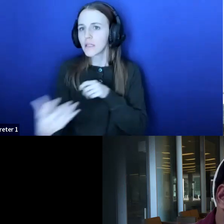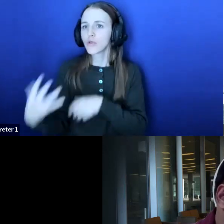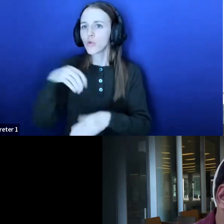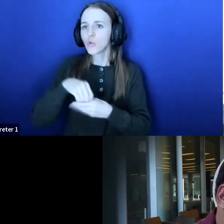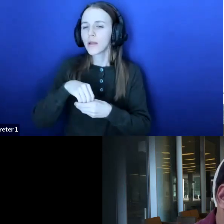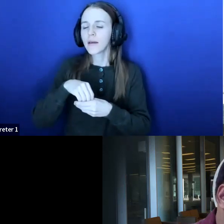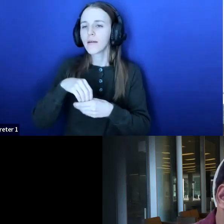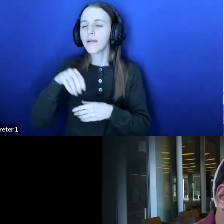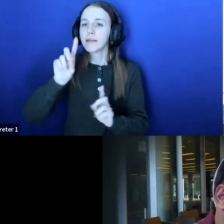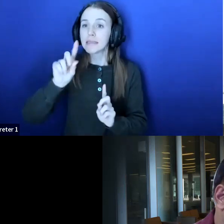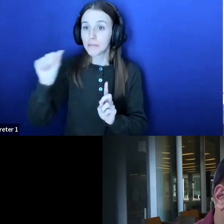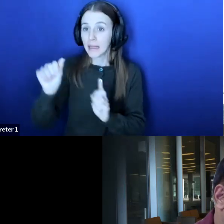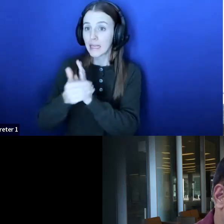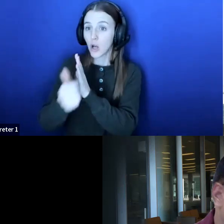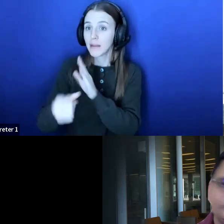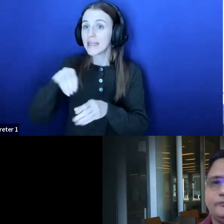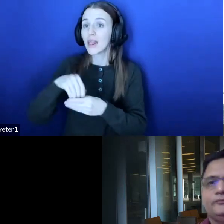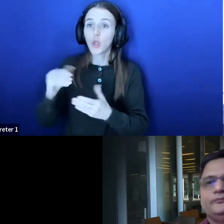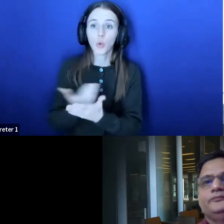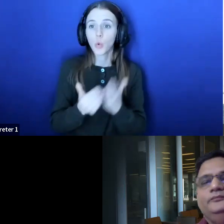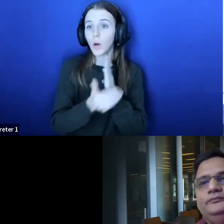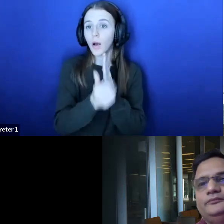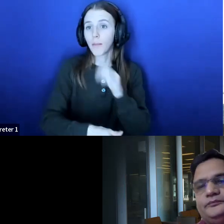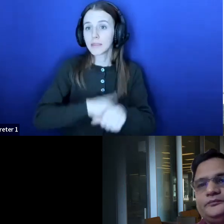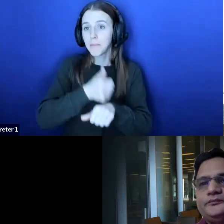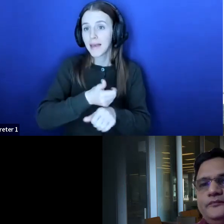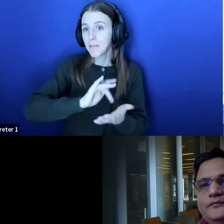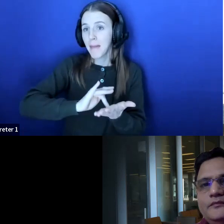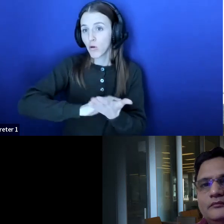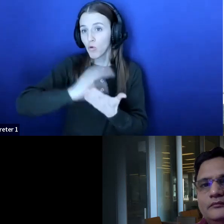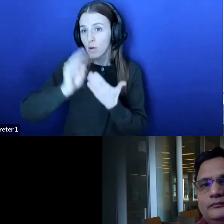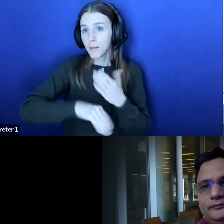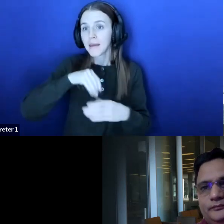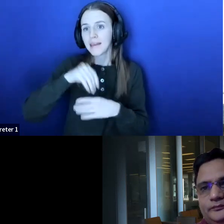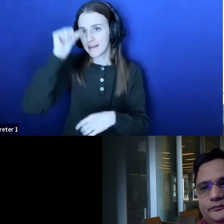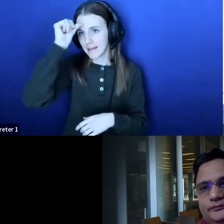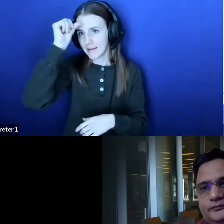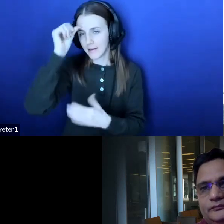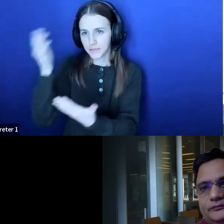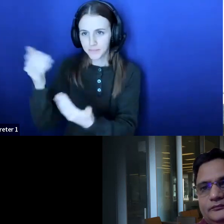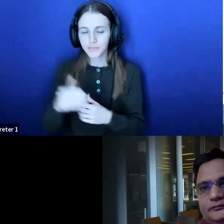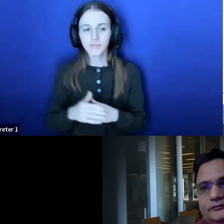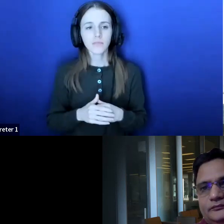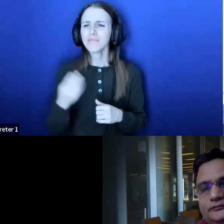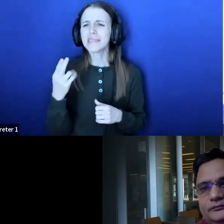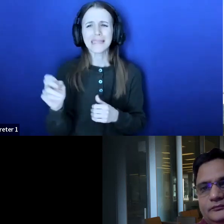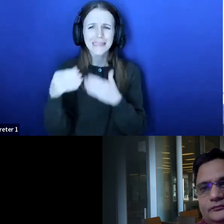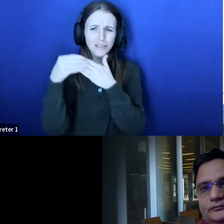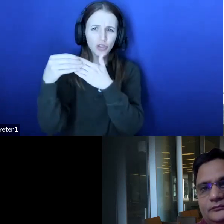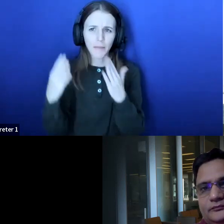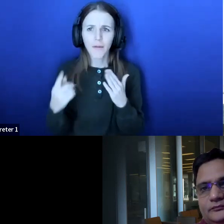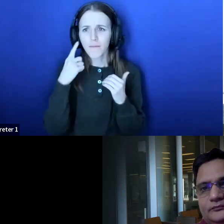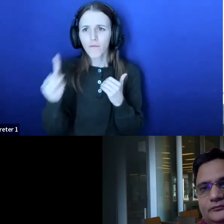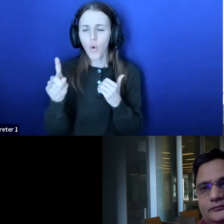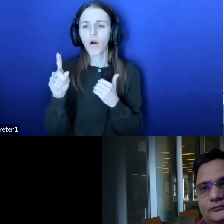disability competencies in the new competency-based medical curriculum in India. He is a champion for the cause of